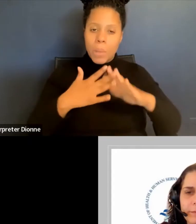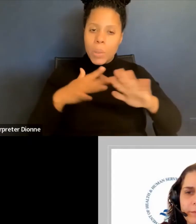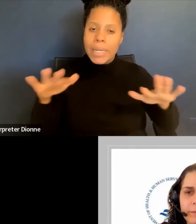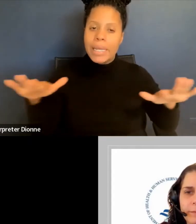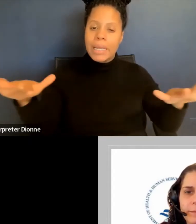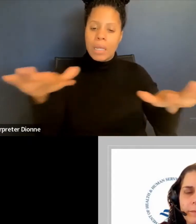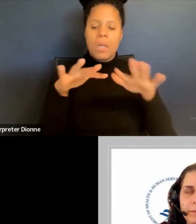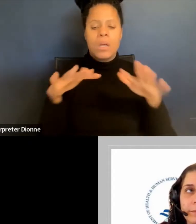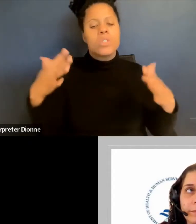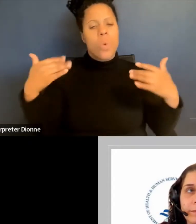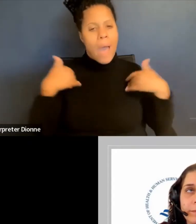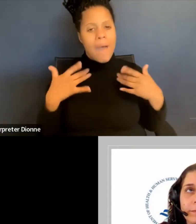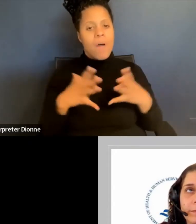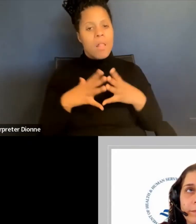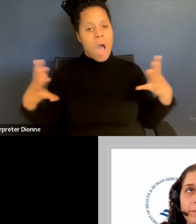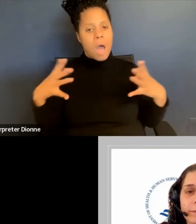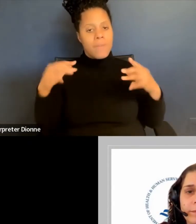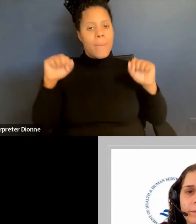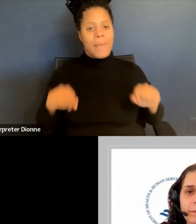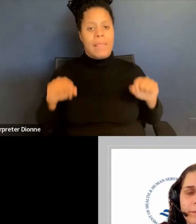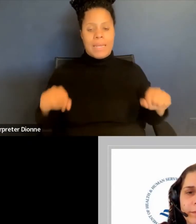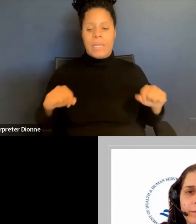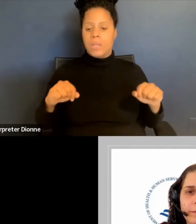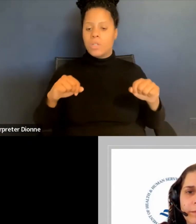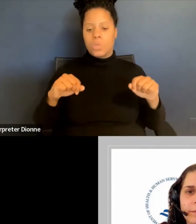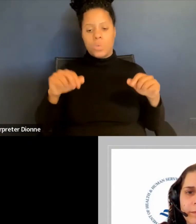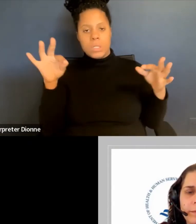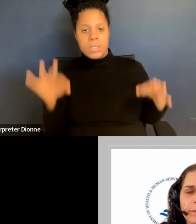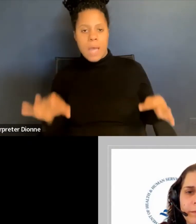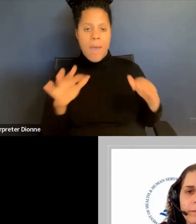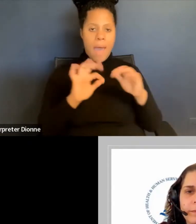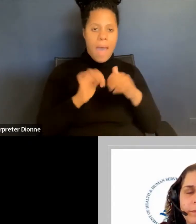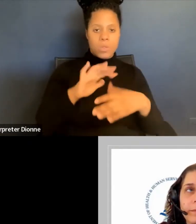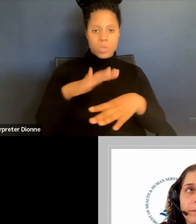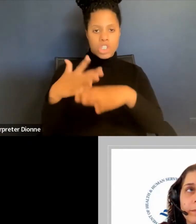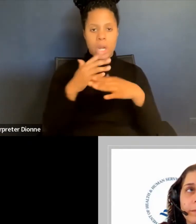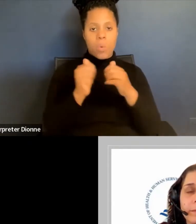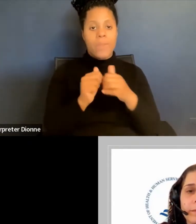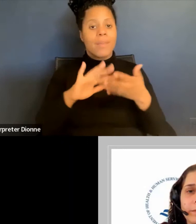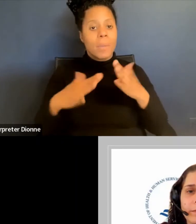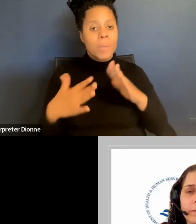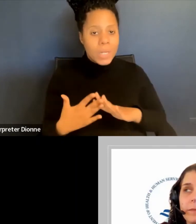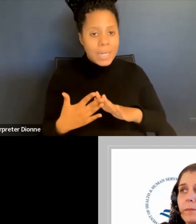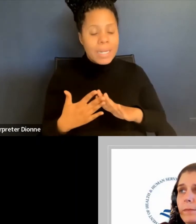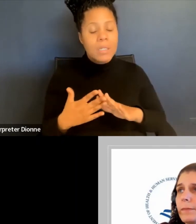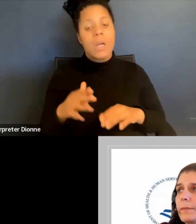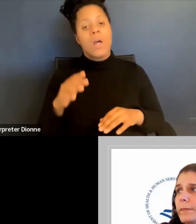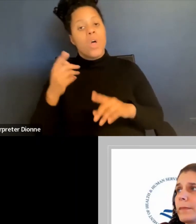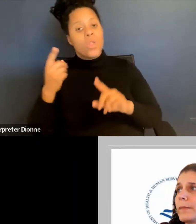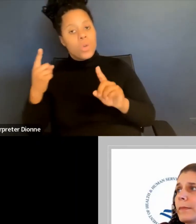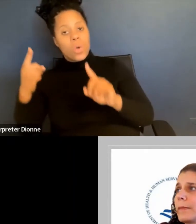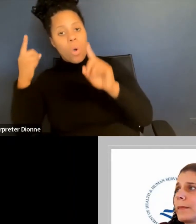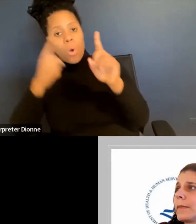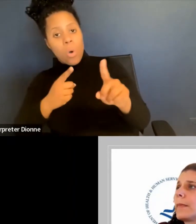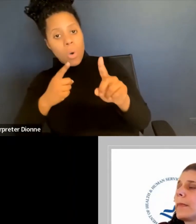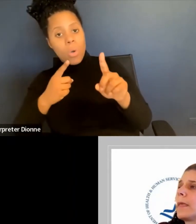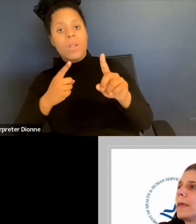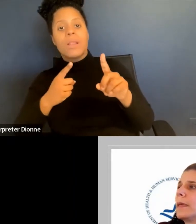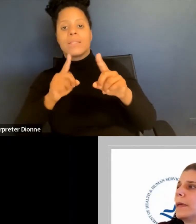of room to decide how to share these in their communities. With the goal is to ensure that